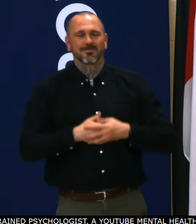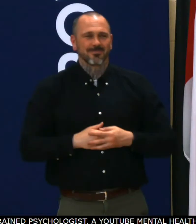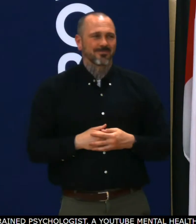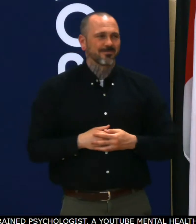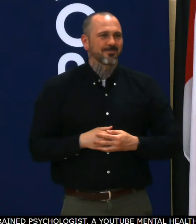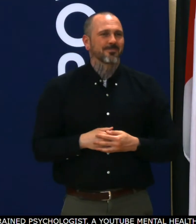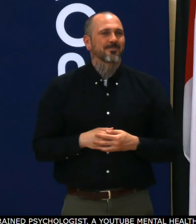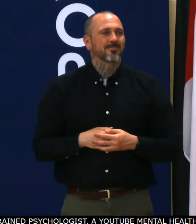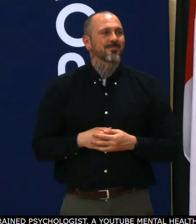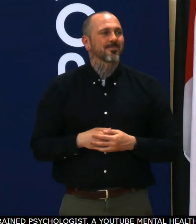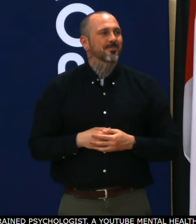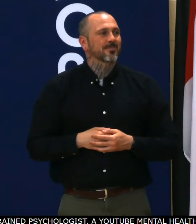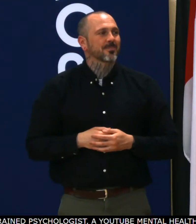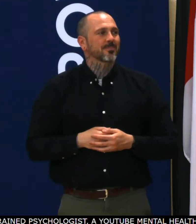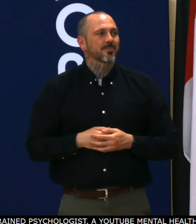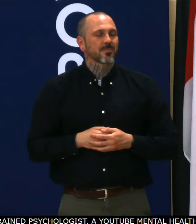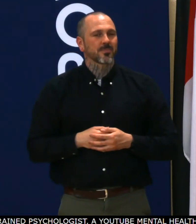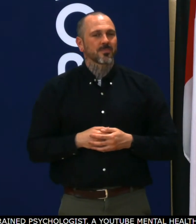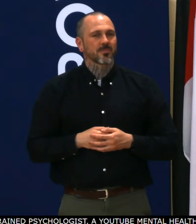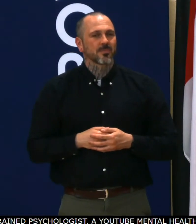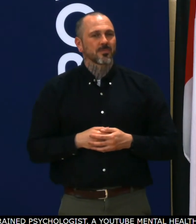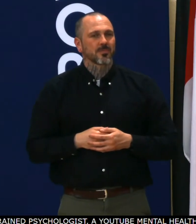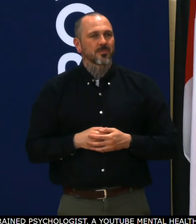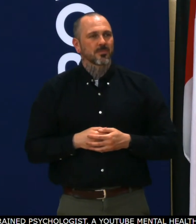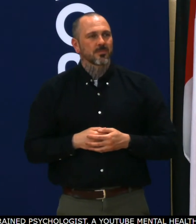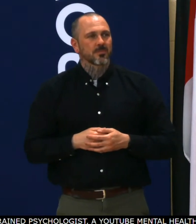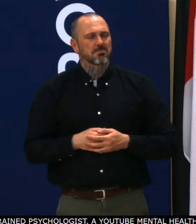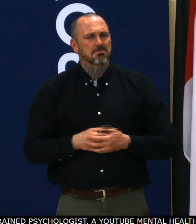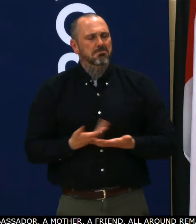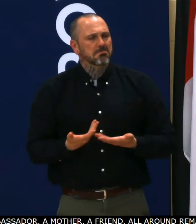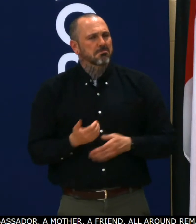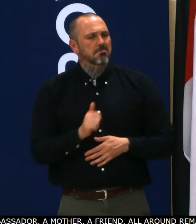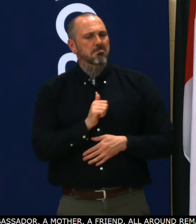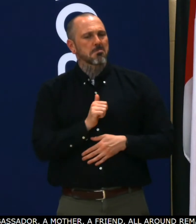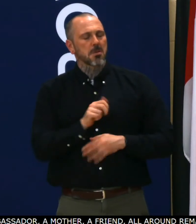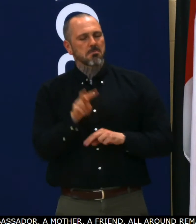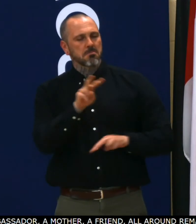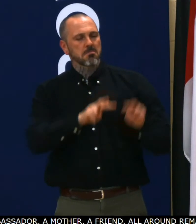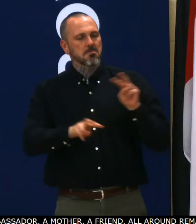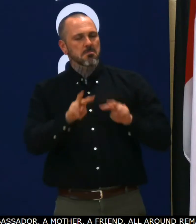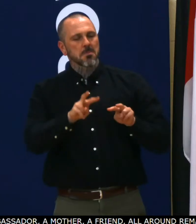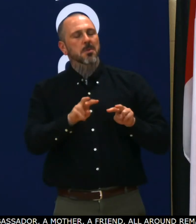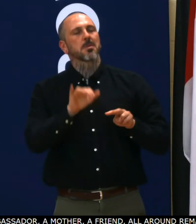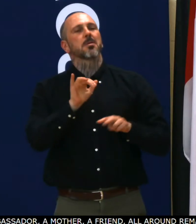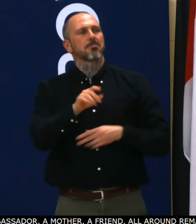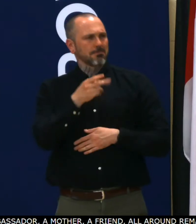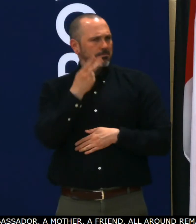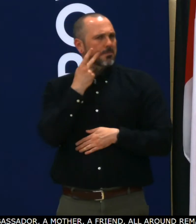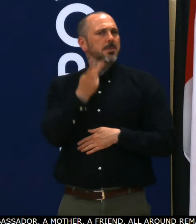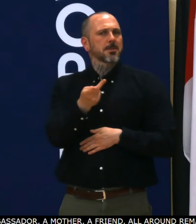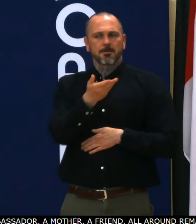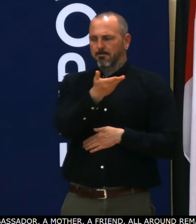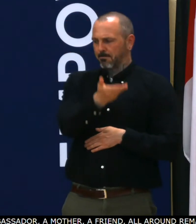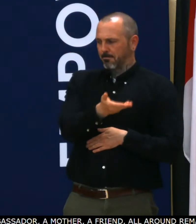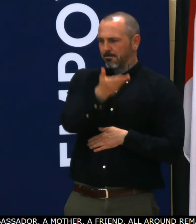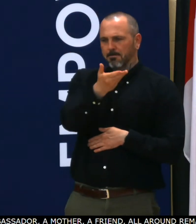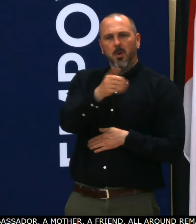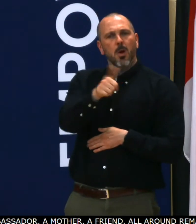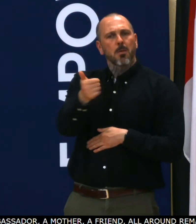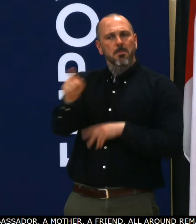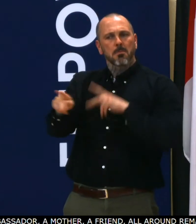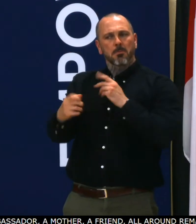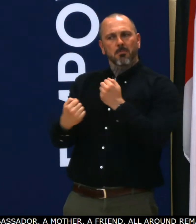afternoon. For me, though, it is the commitment to support others that most stands